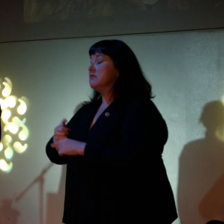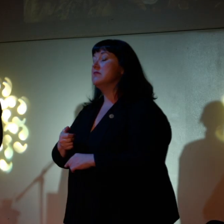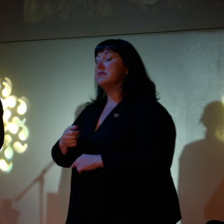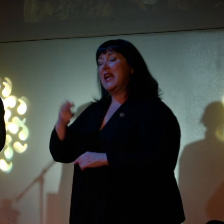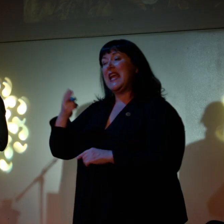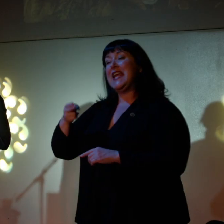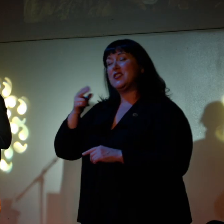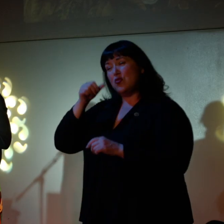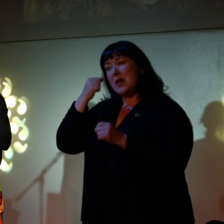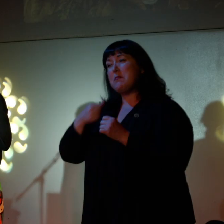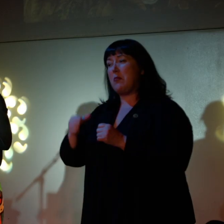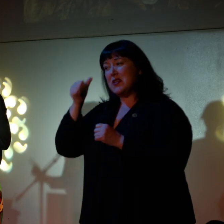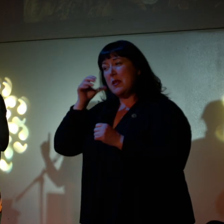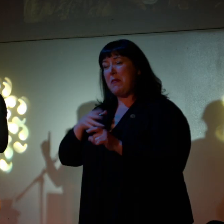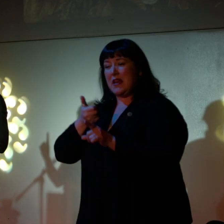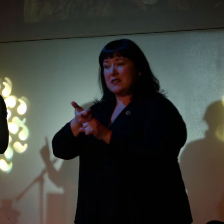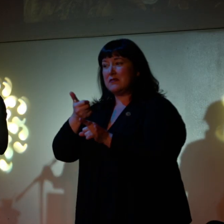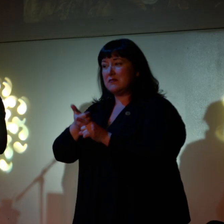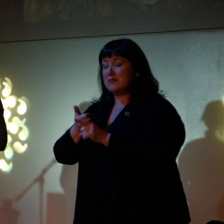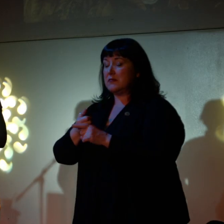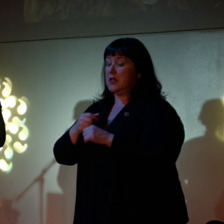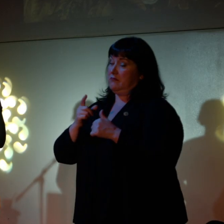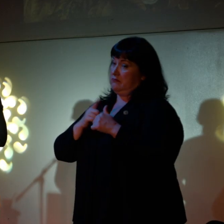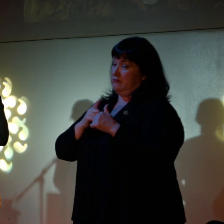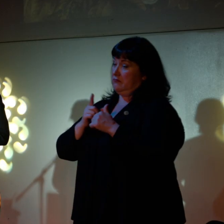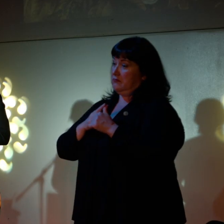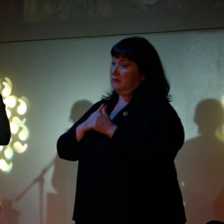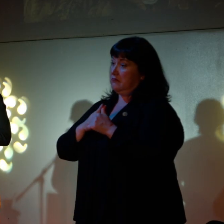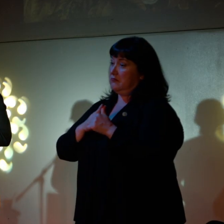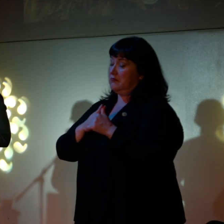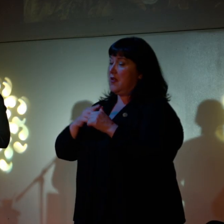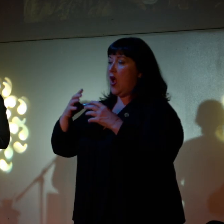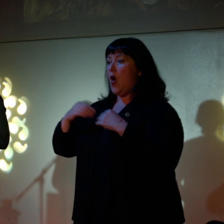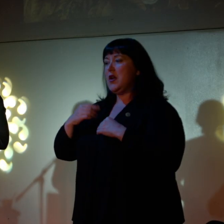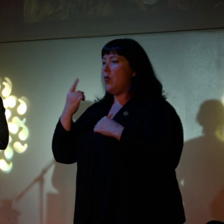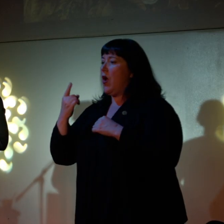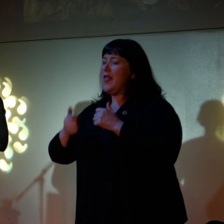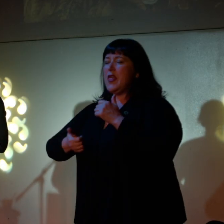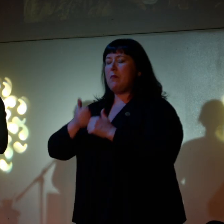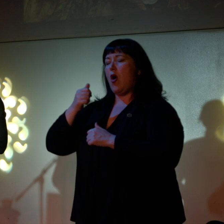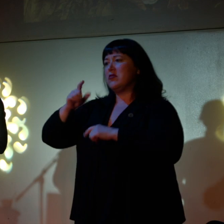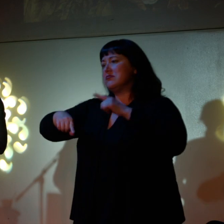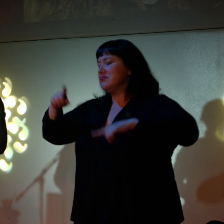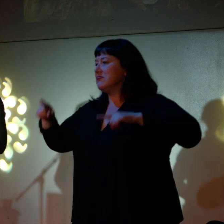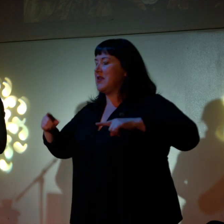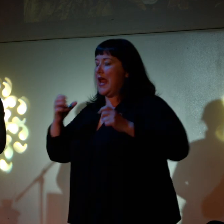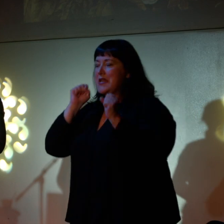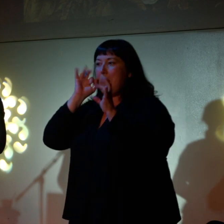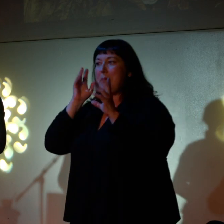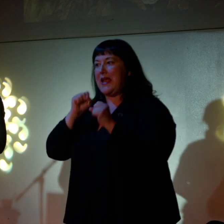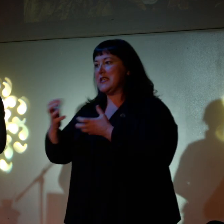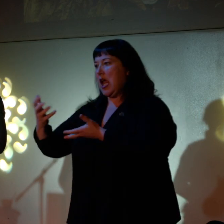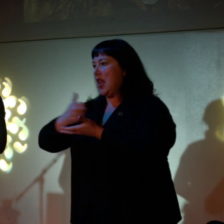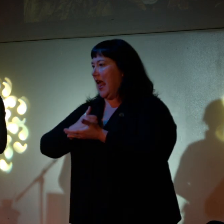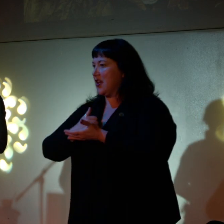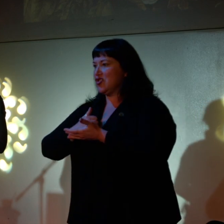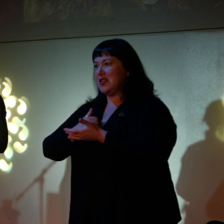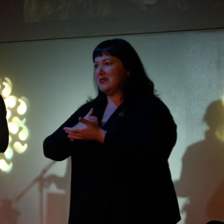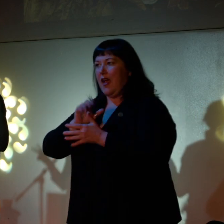History remembers Rudolf II as, one, owning one of the most eclectic and remarkable collections of his